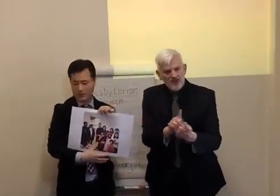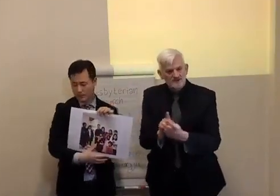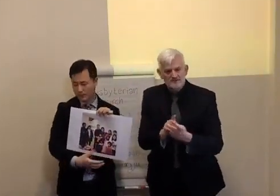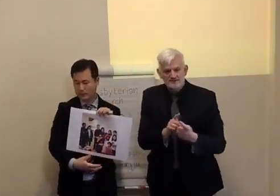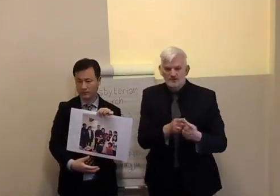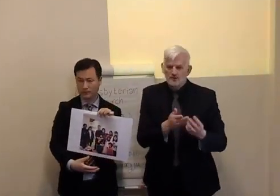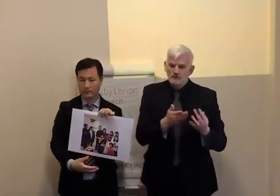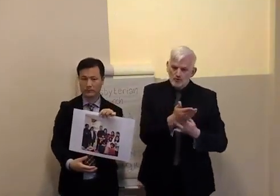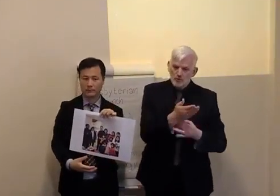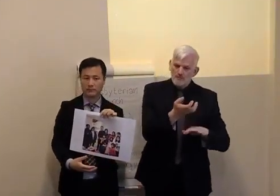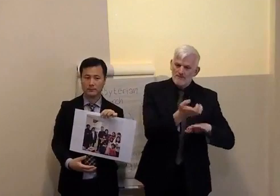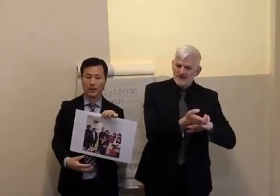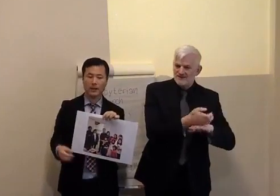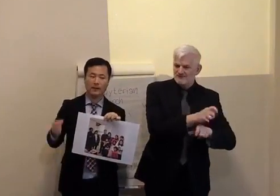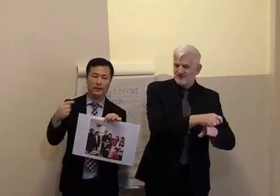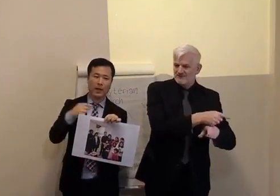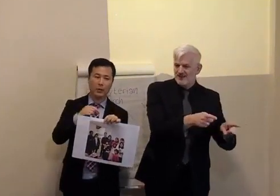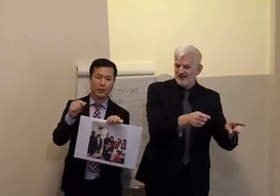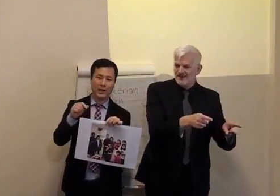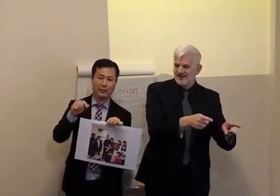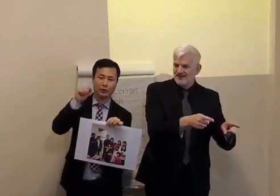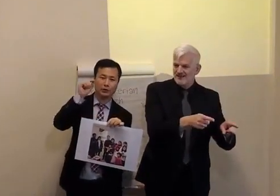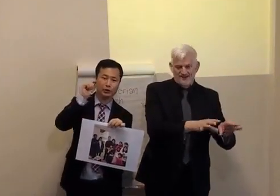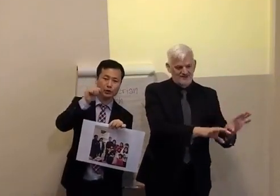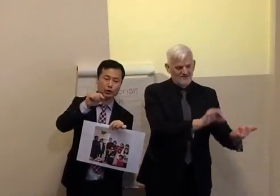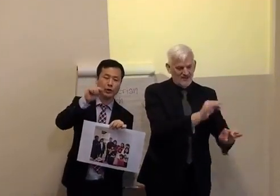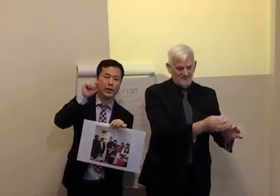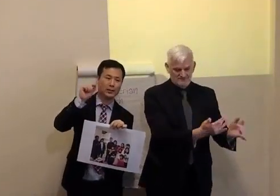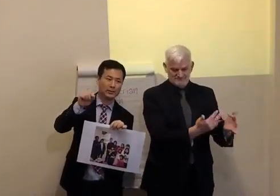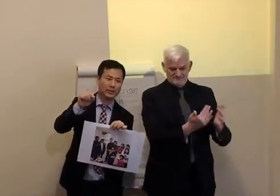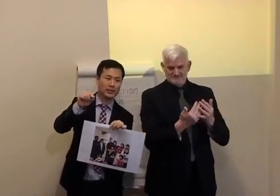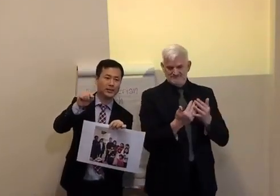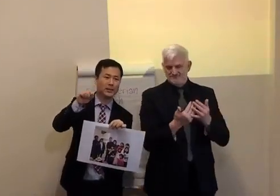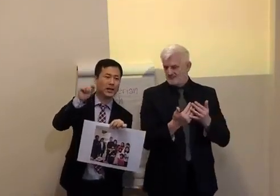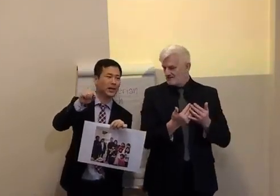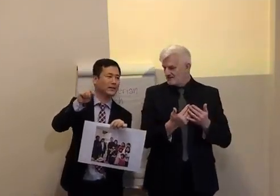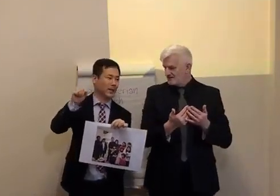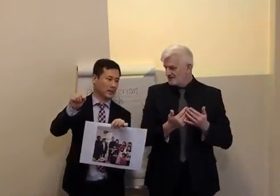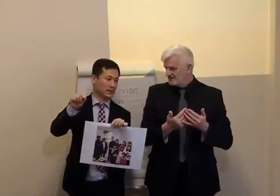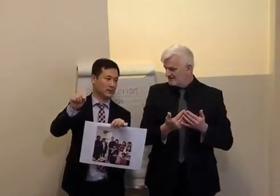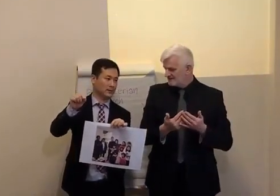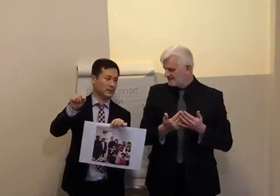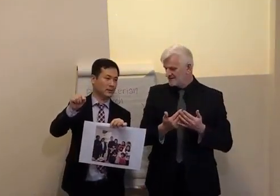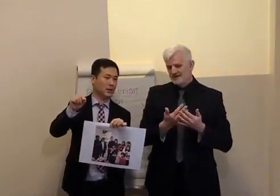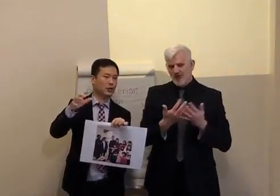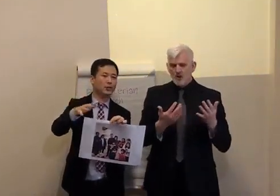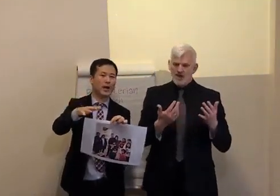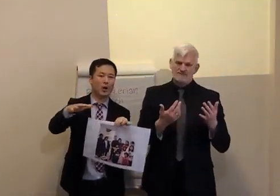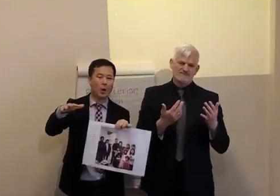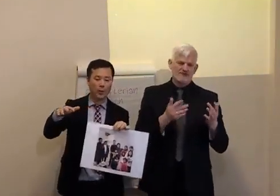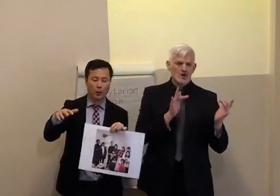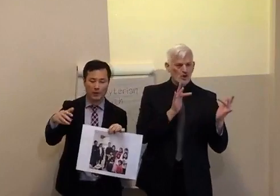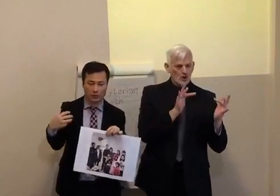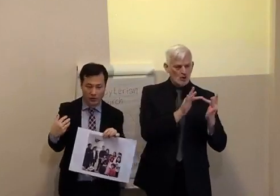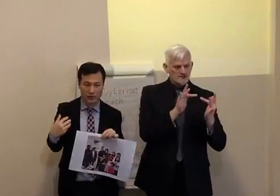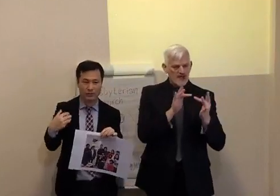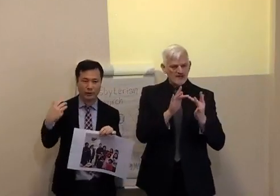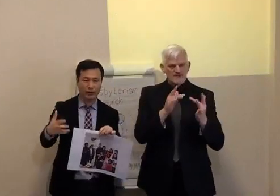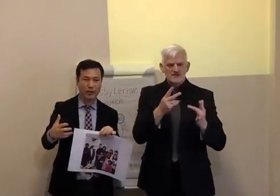people. Now we have 200 contacts. Not they are coming to church regularly,